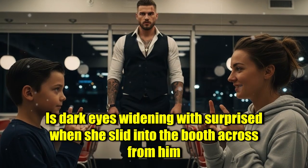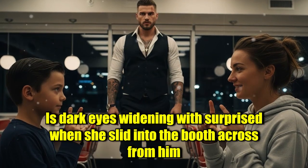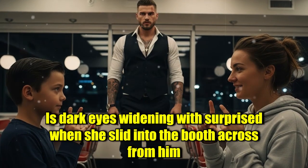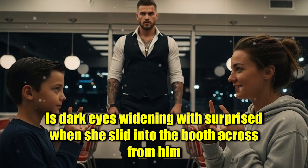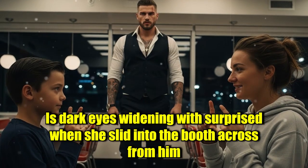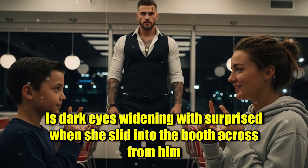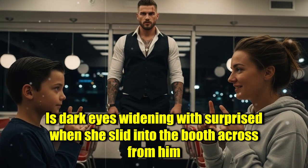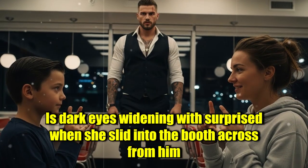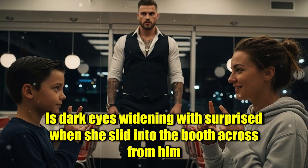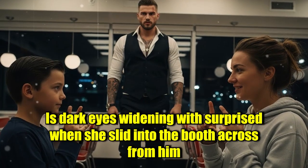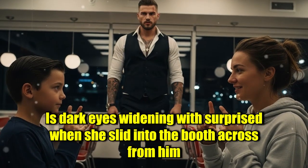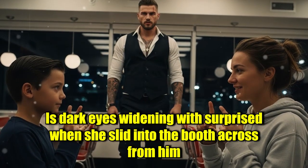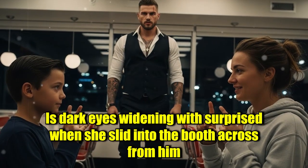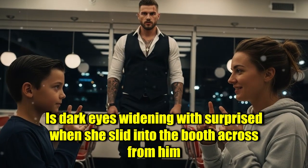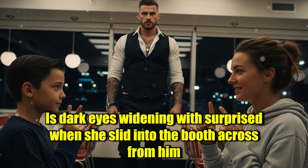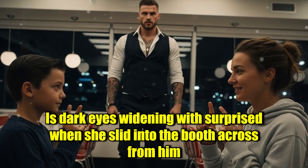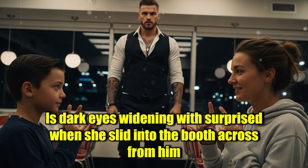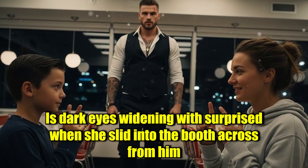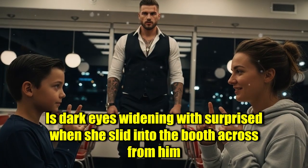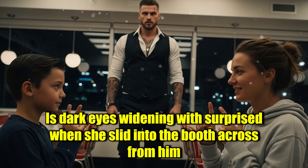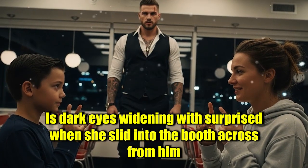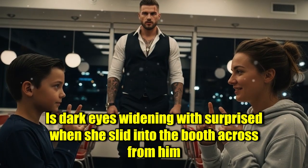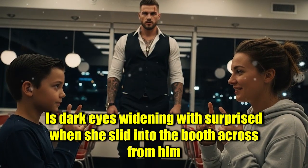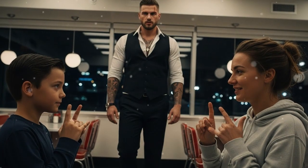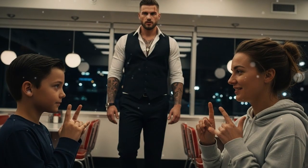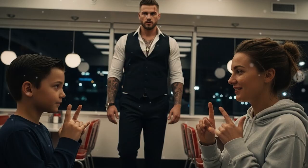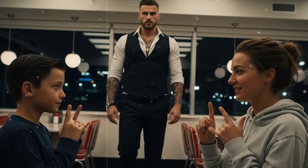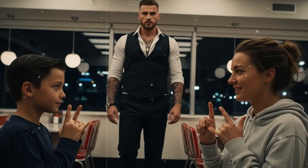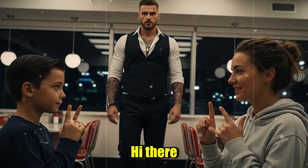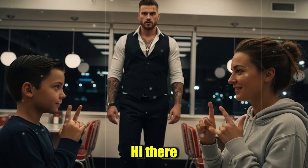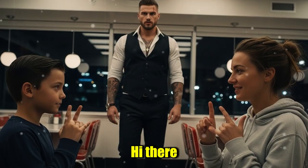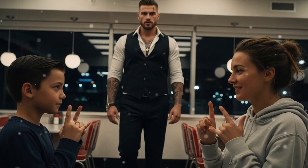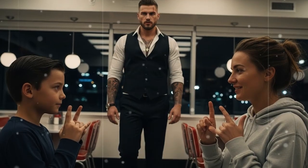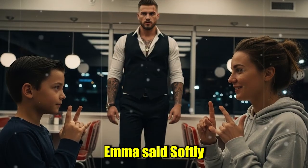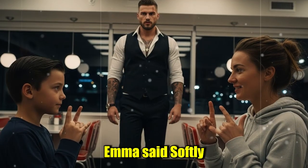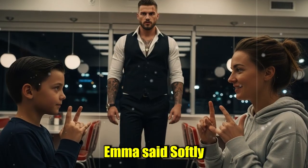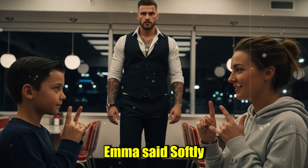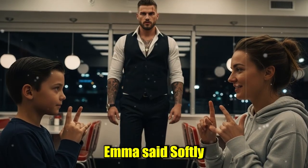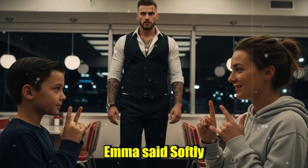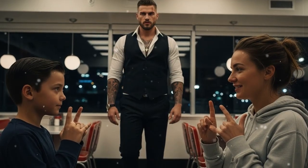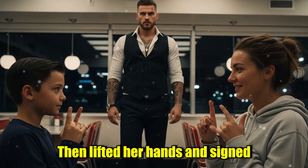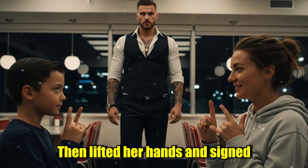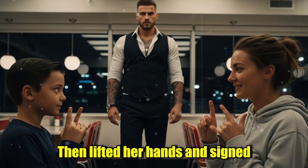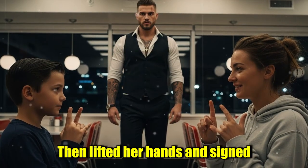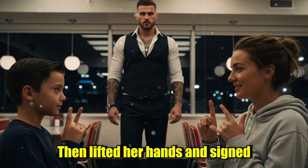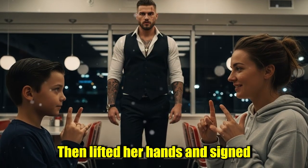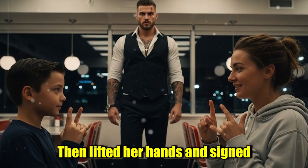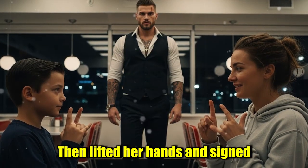dark eyes widening with surprise when she slid into the booth across from him. "Hi there," Emma said softly, then lifted her hands and